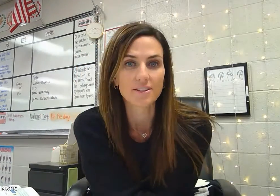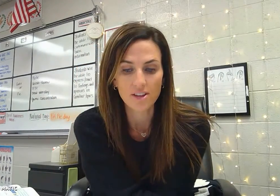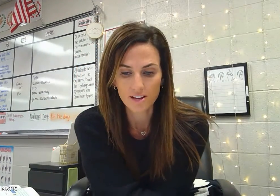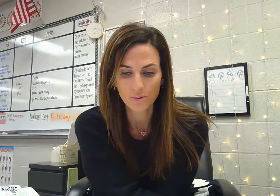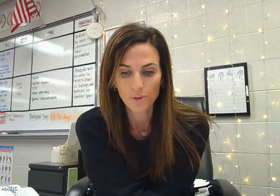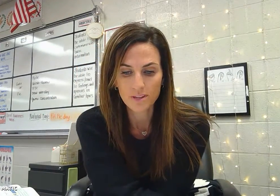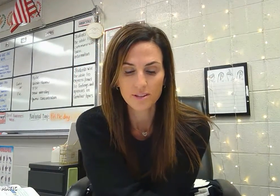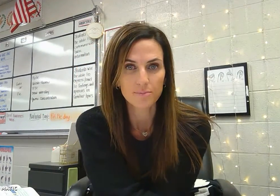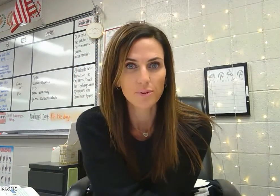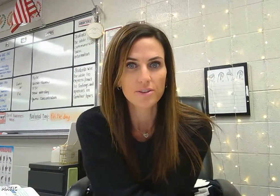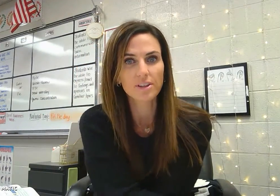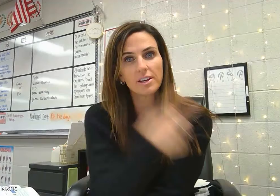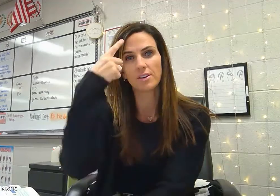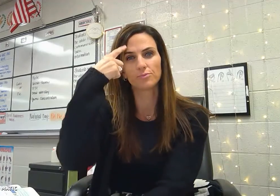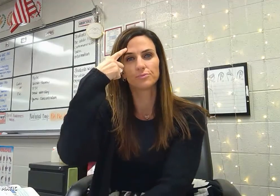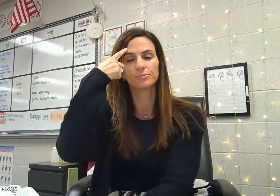Last class, we stopped with the sign